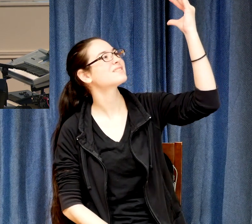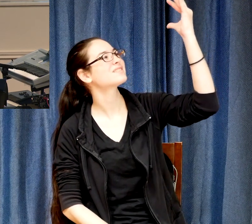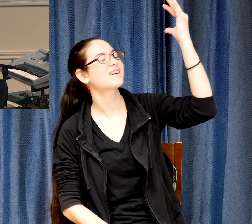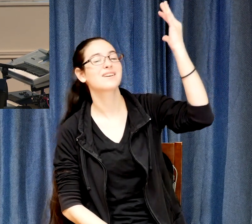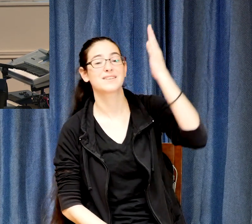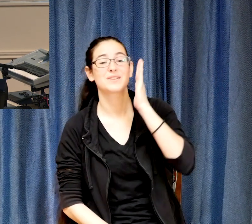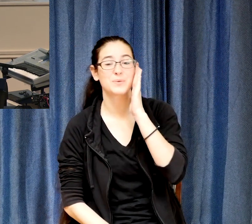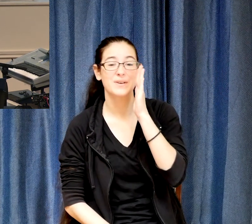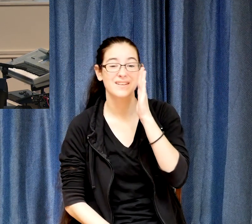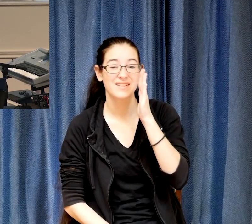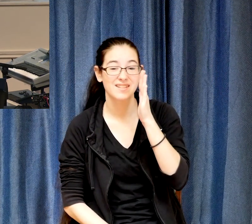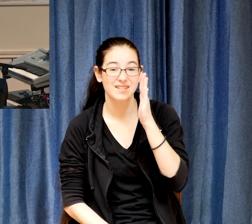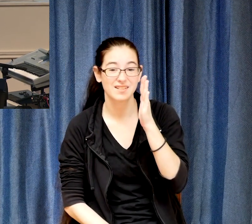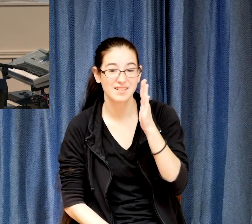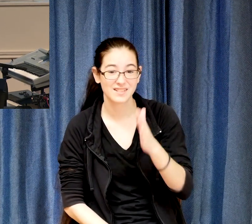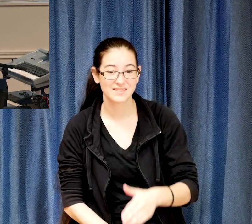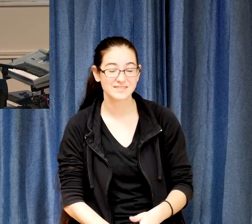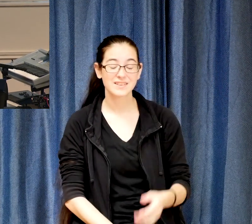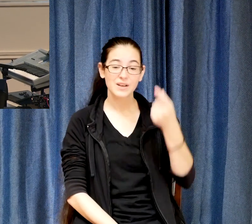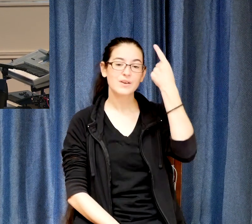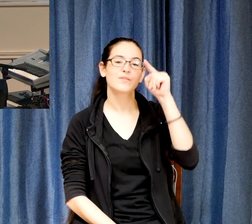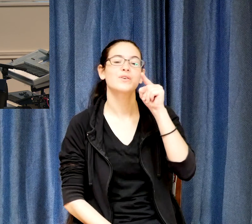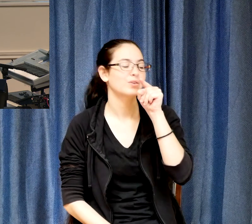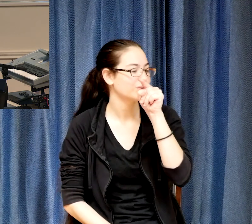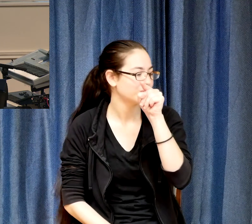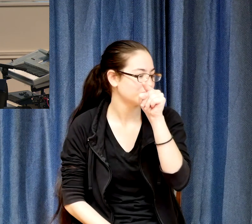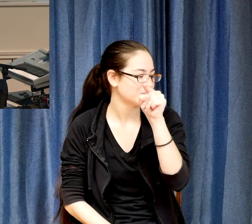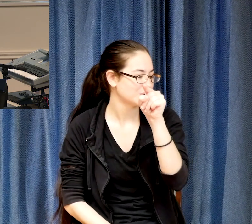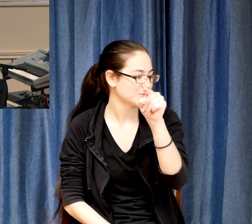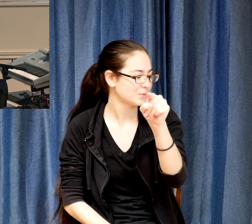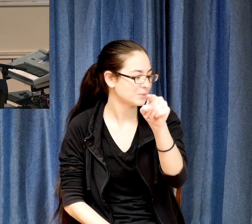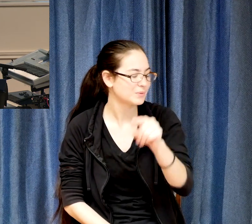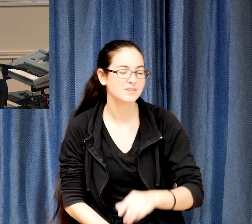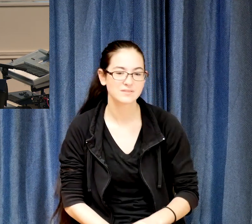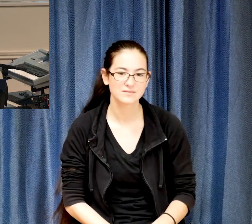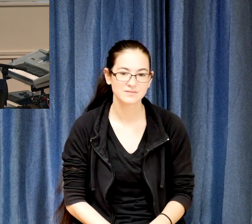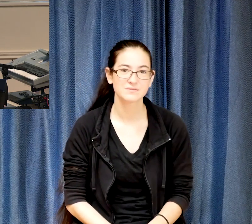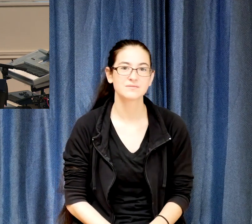shining through for you.